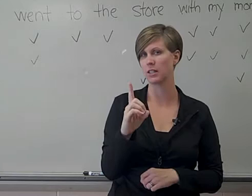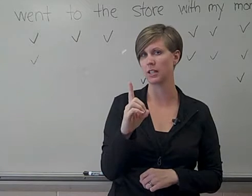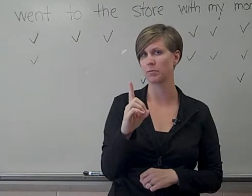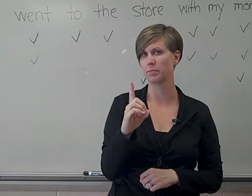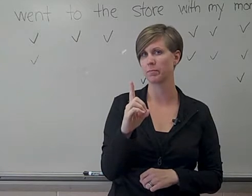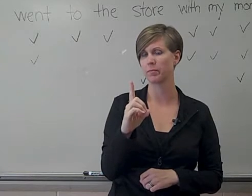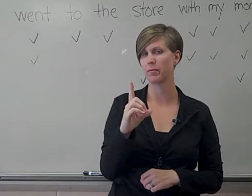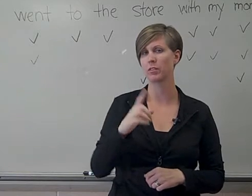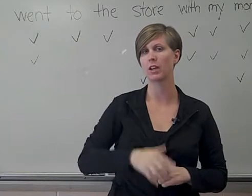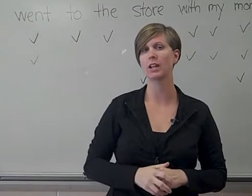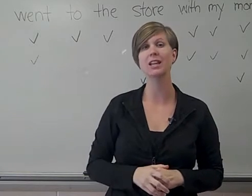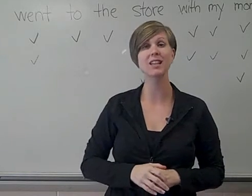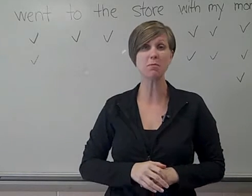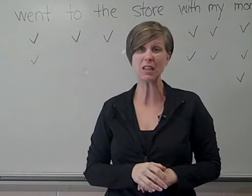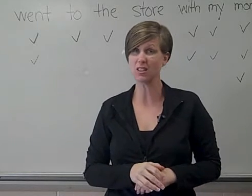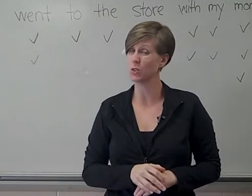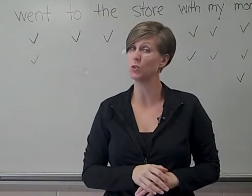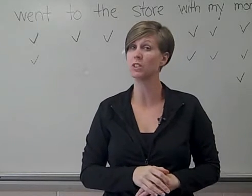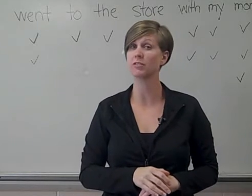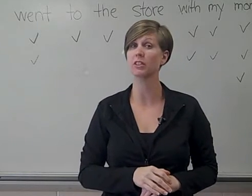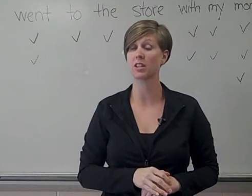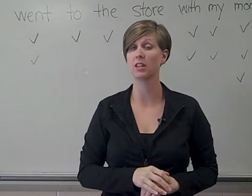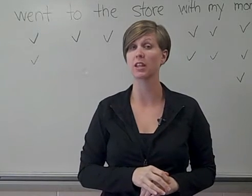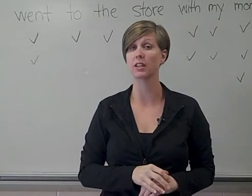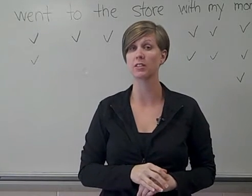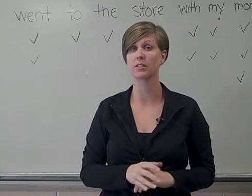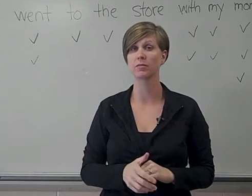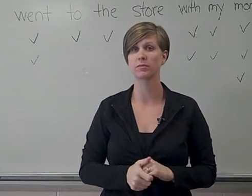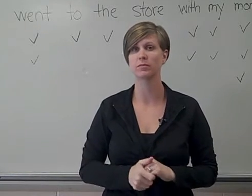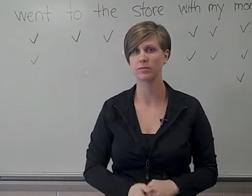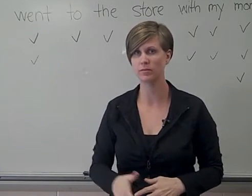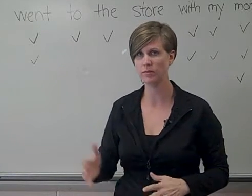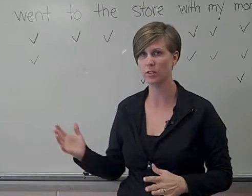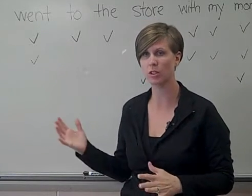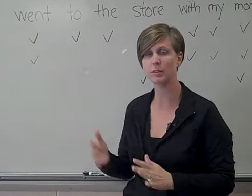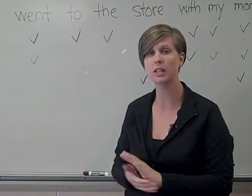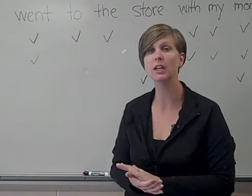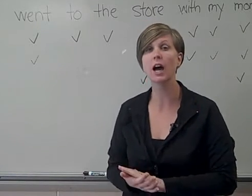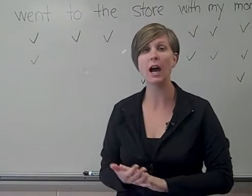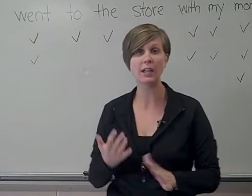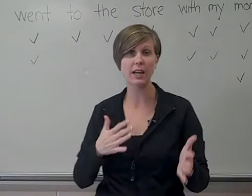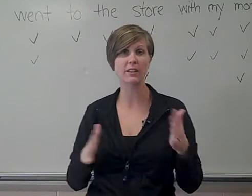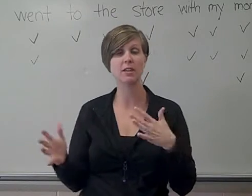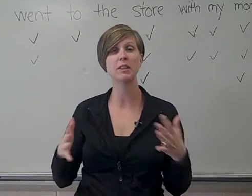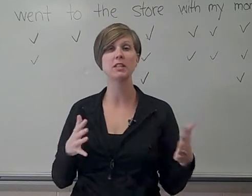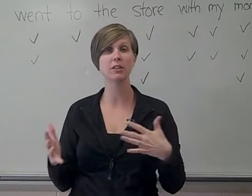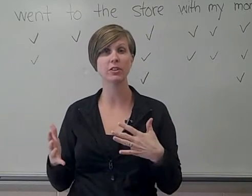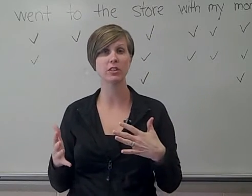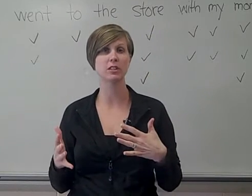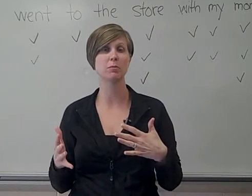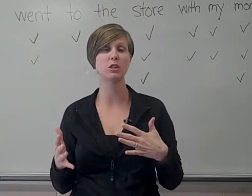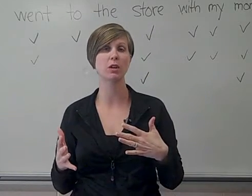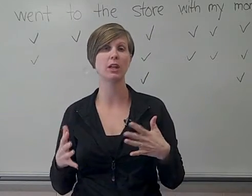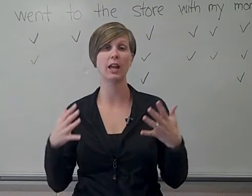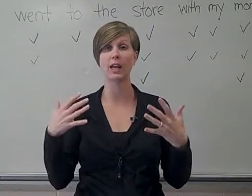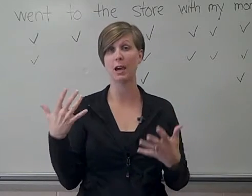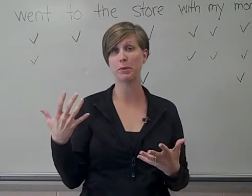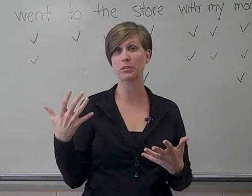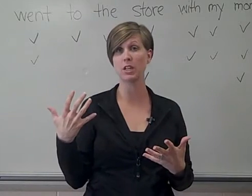d. Okay? And that means two different things. So I'm going to highlight some of the differences between a capital